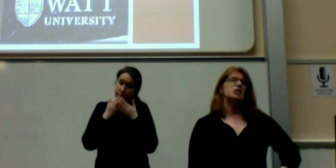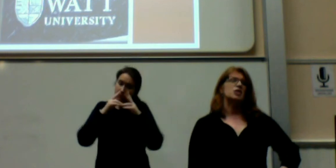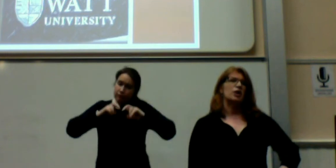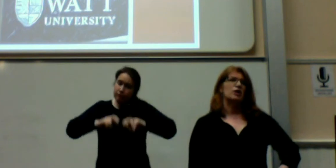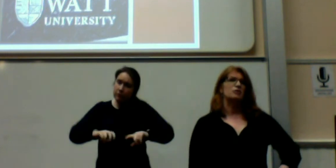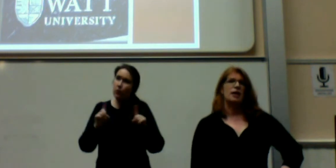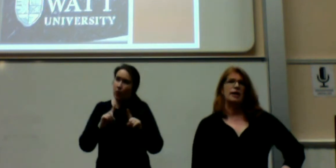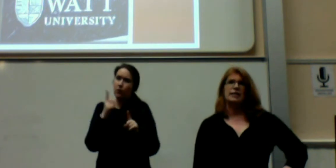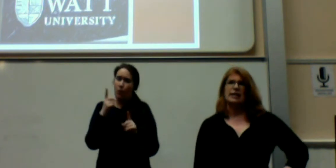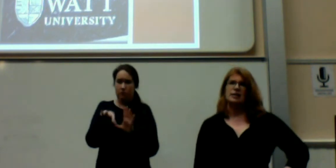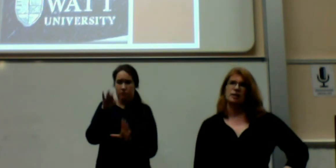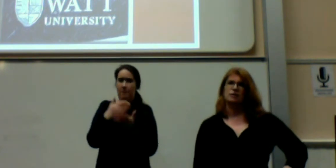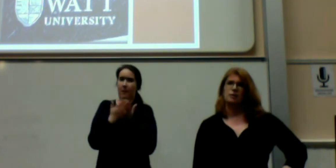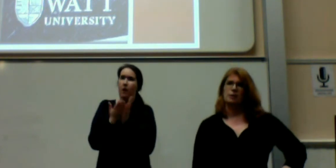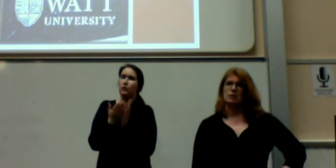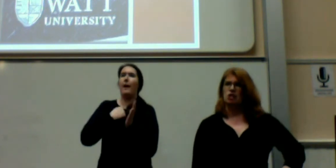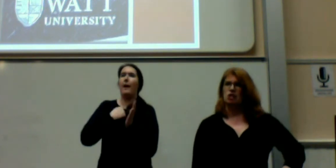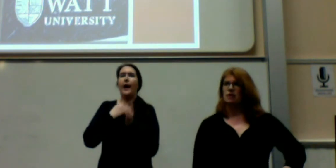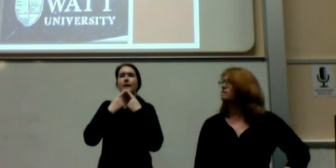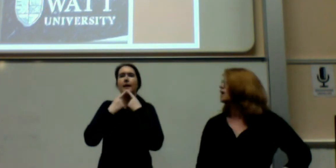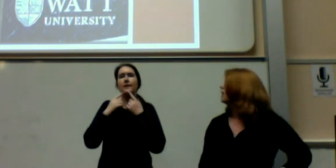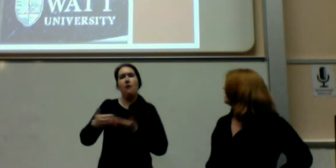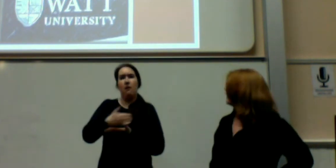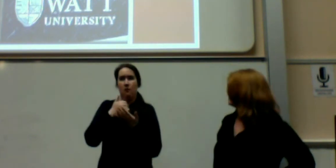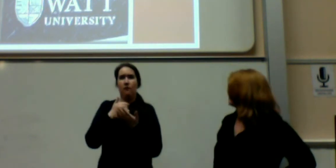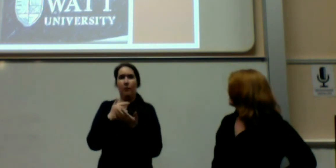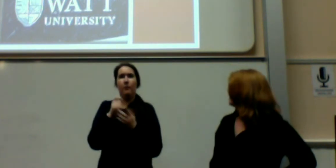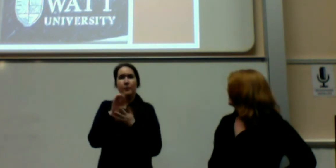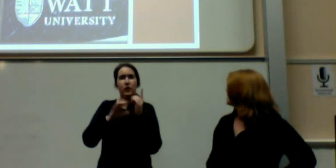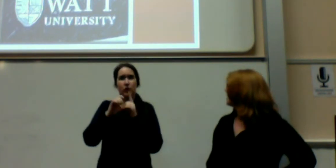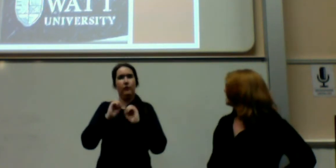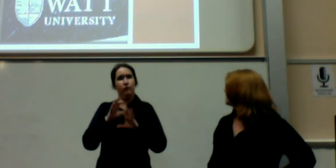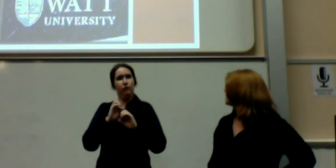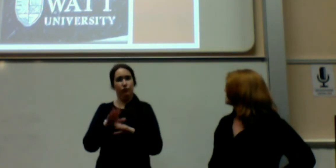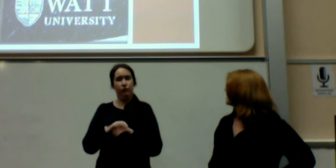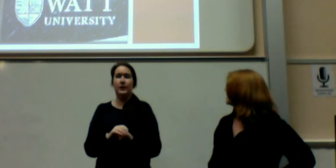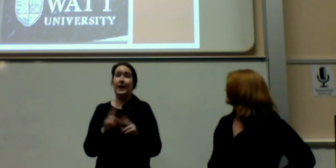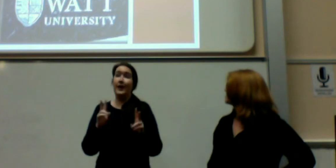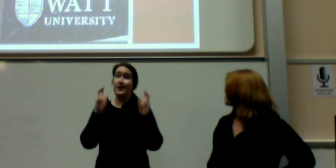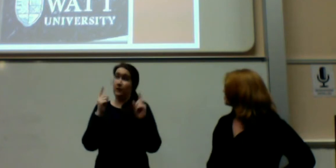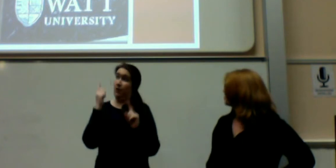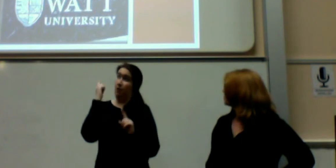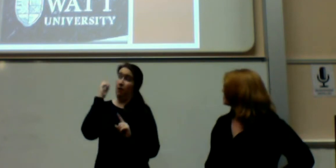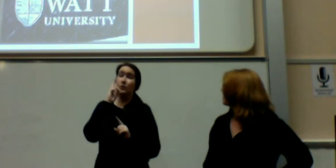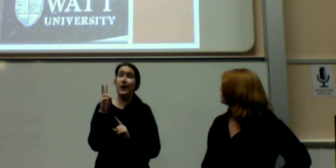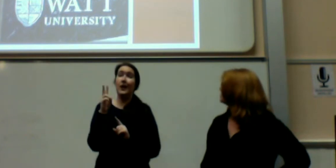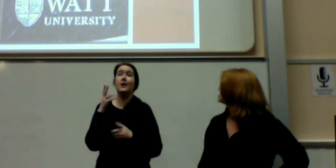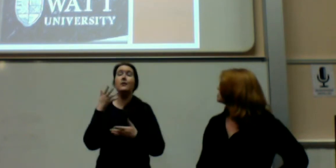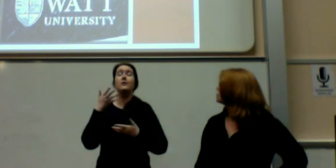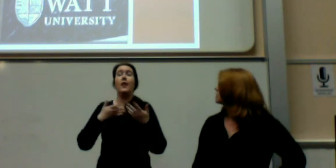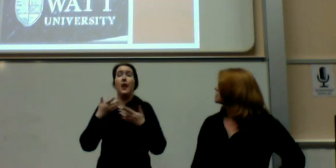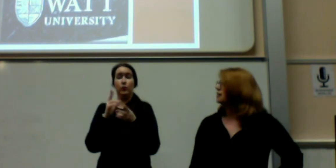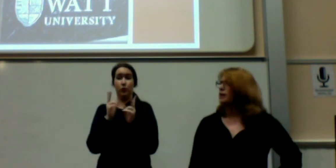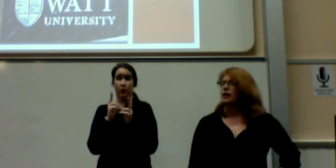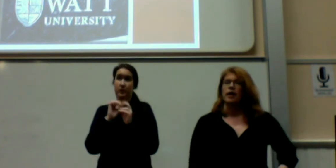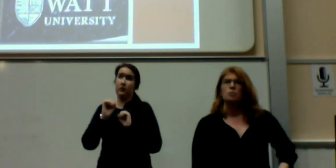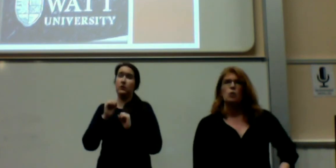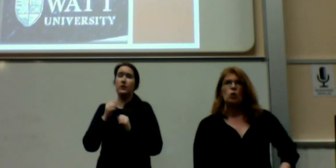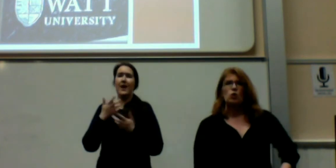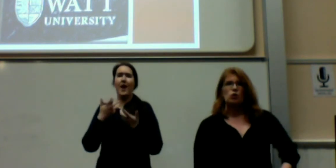a section of my data from my PhD. The title is Sign Language Interpreters, Ethical